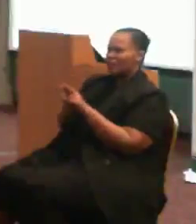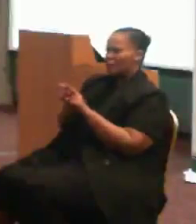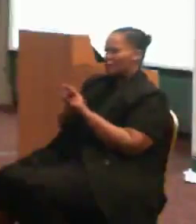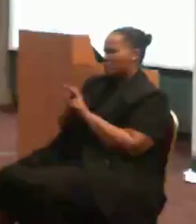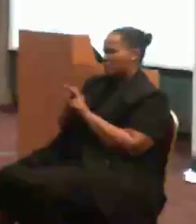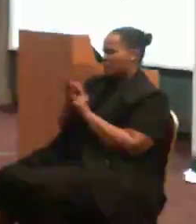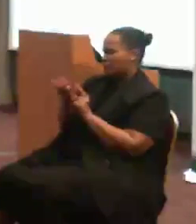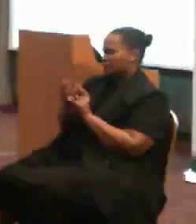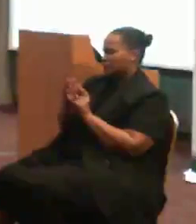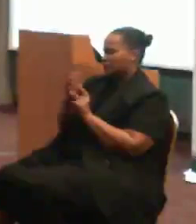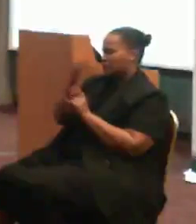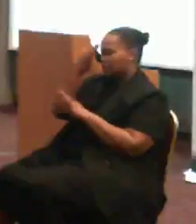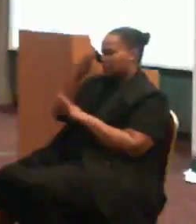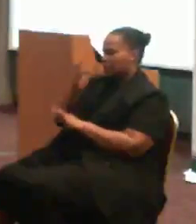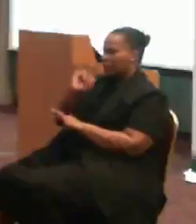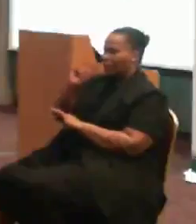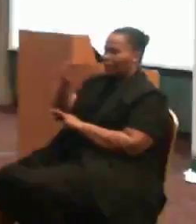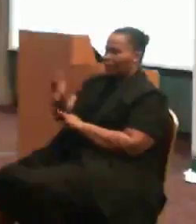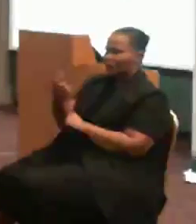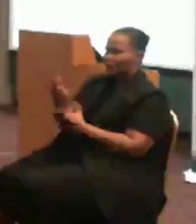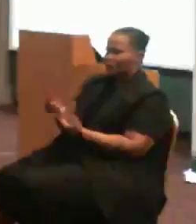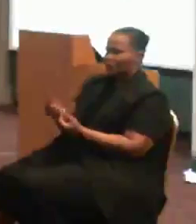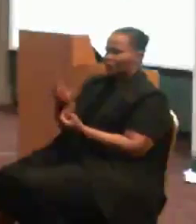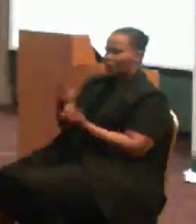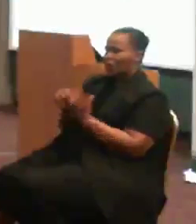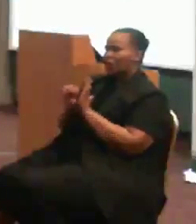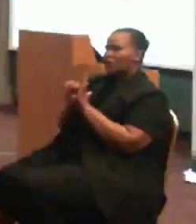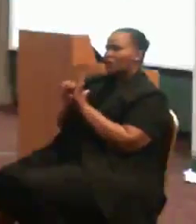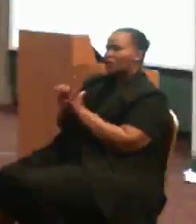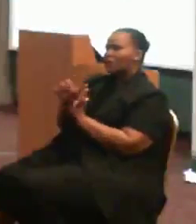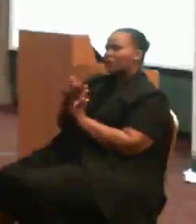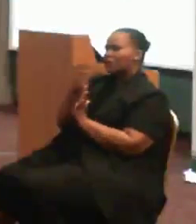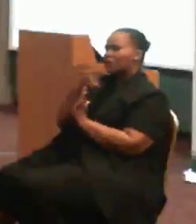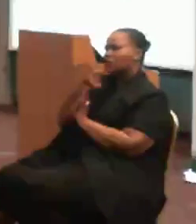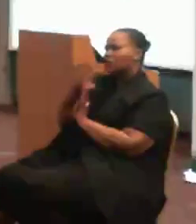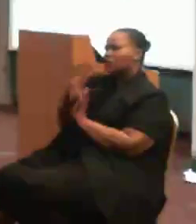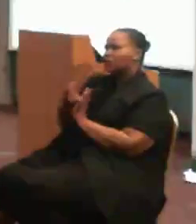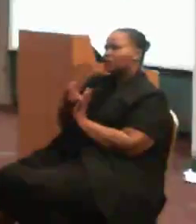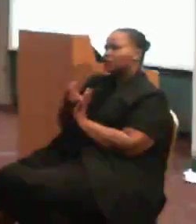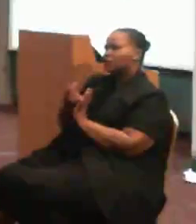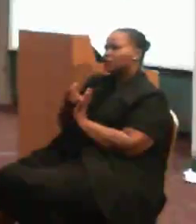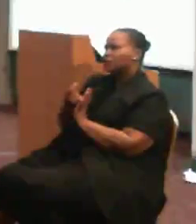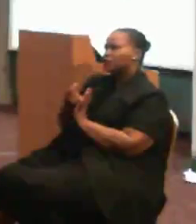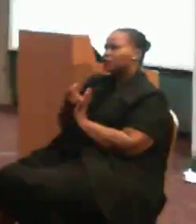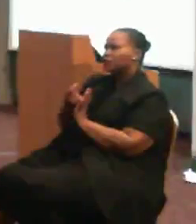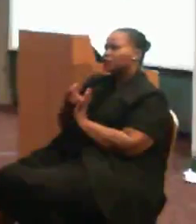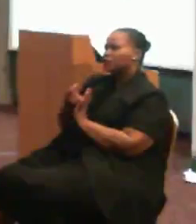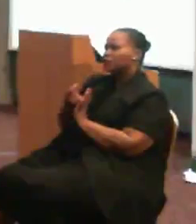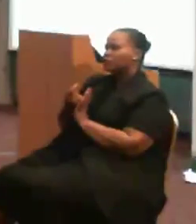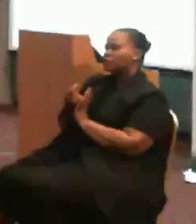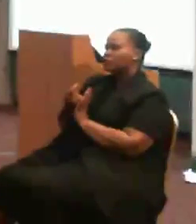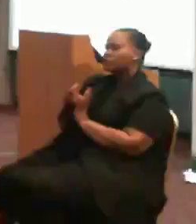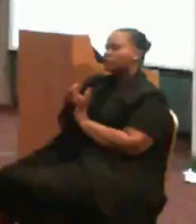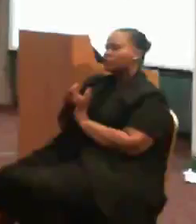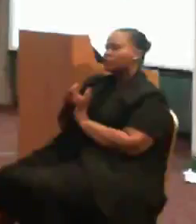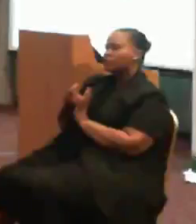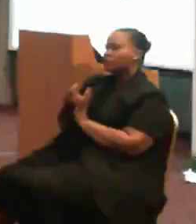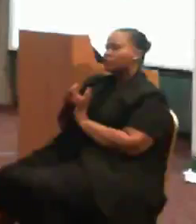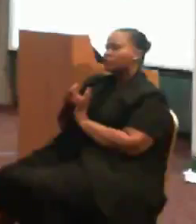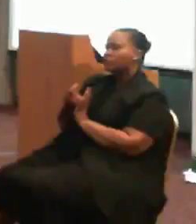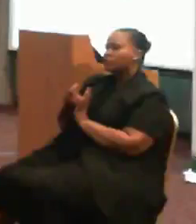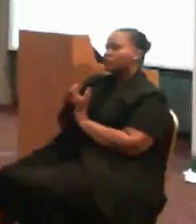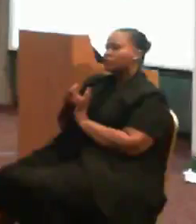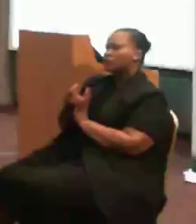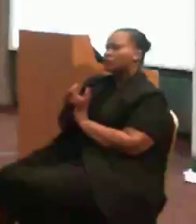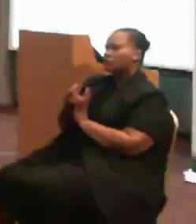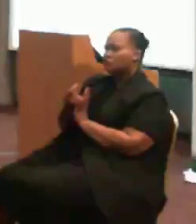that sort of thing. And you made an example that, and I know it's in the maturity